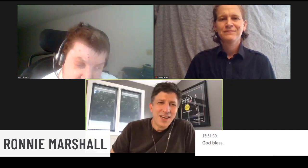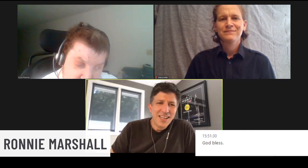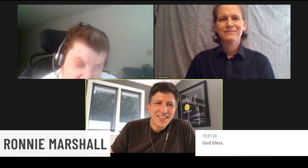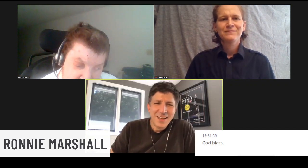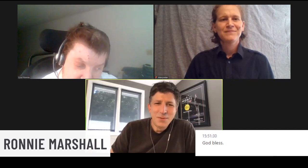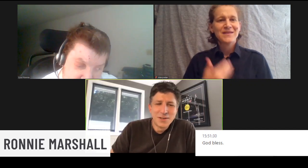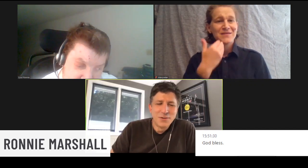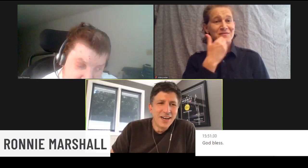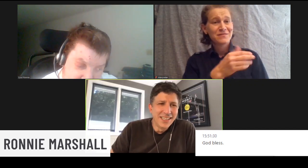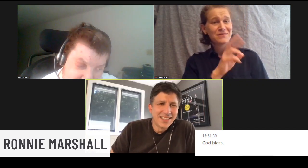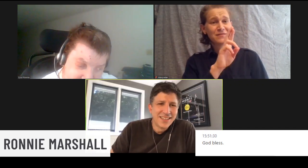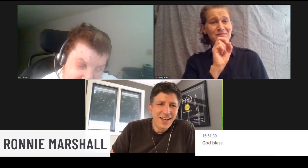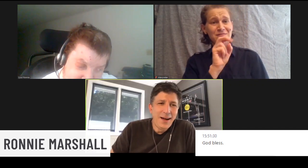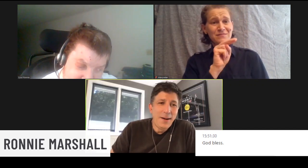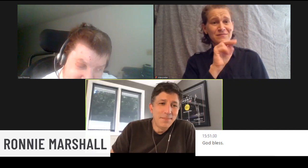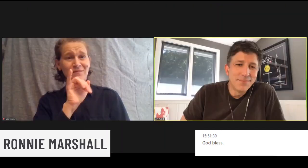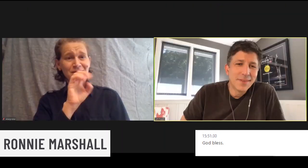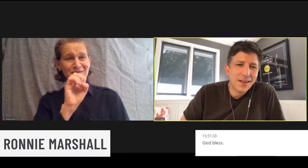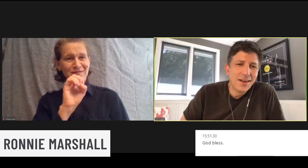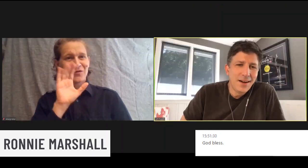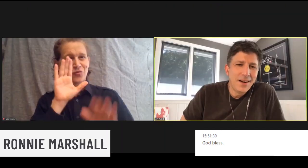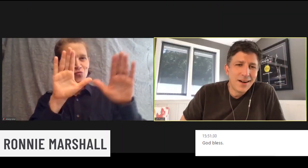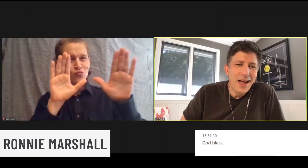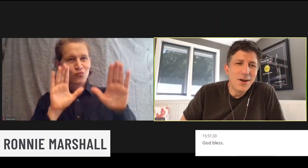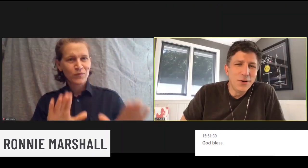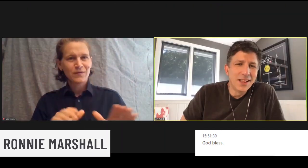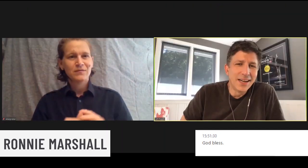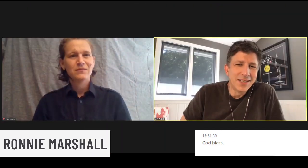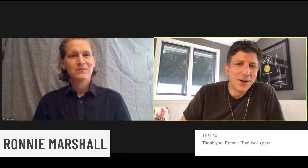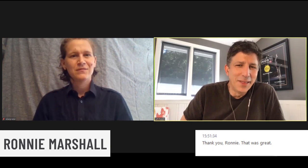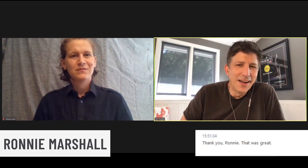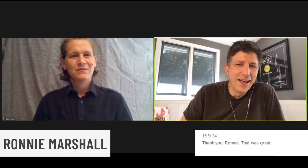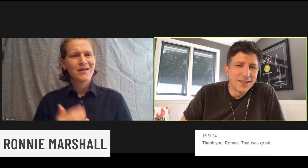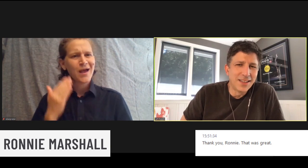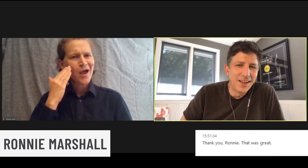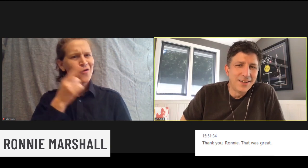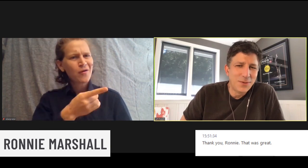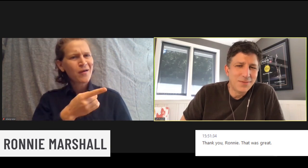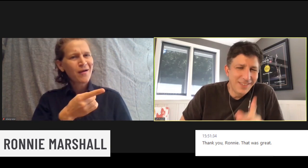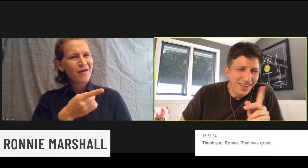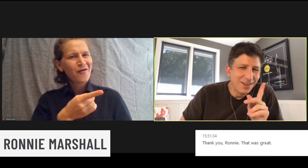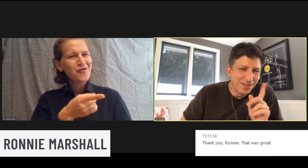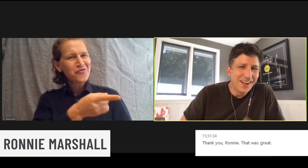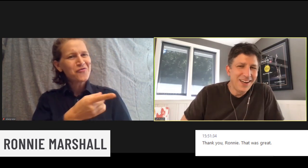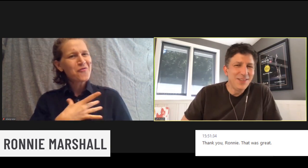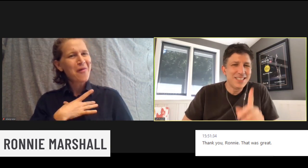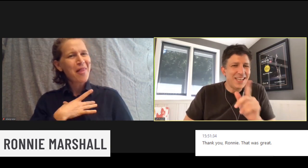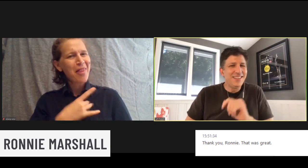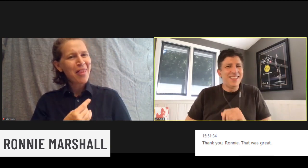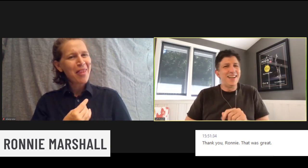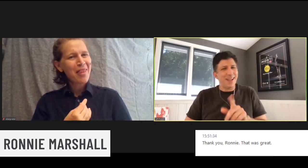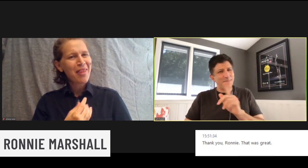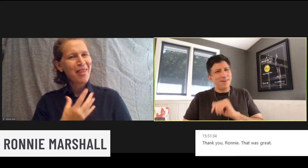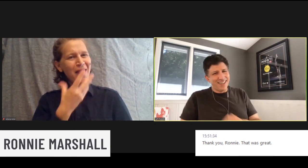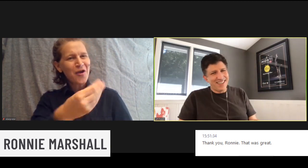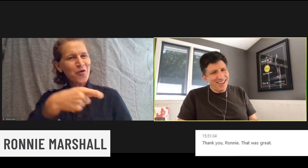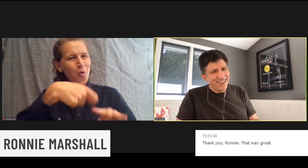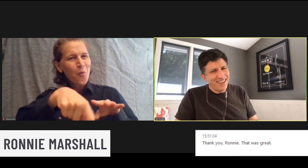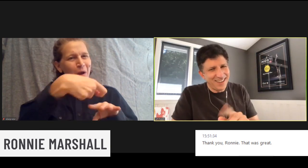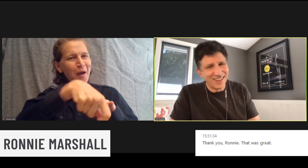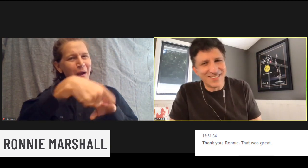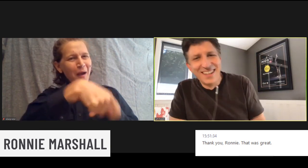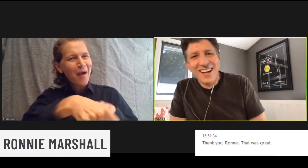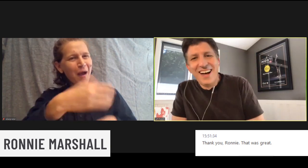Thank you, Ronnie. That was great. I know you like to go to the nail salon. Don't you know? You said you didn't, but